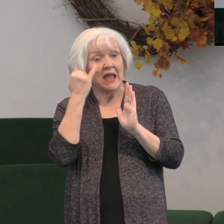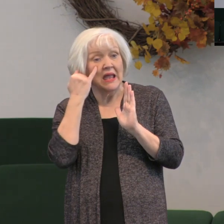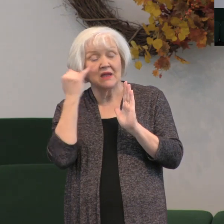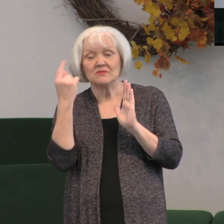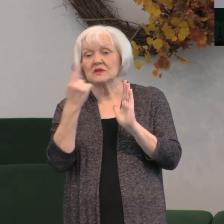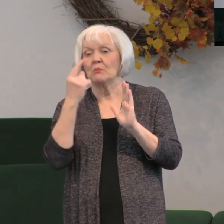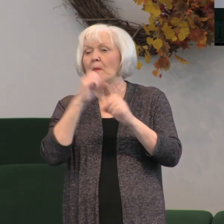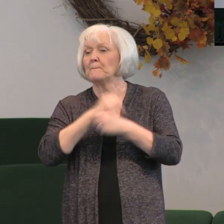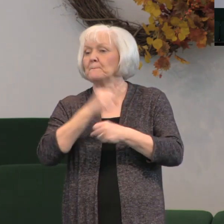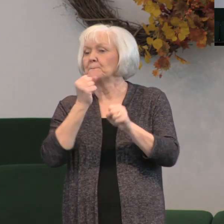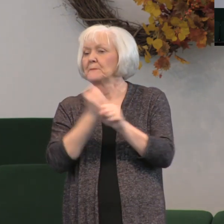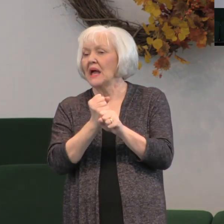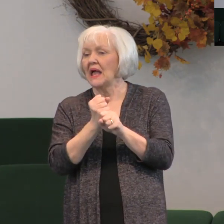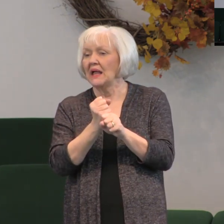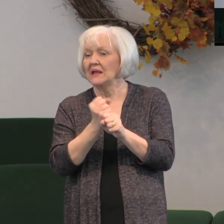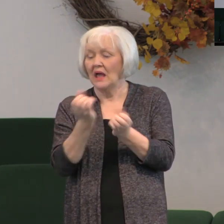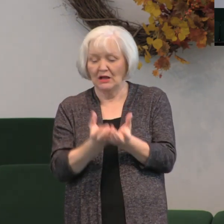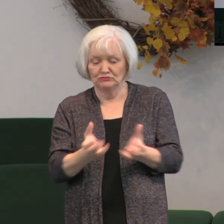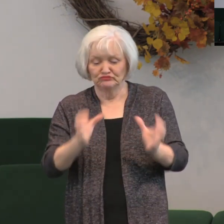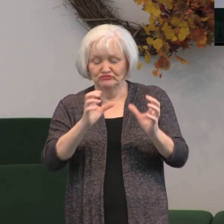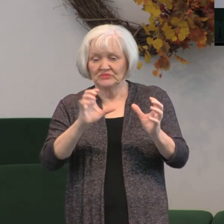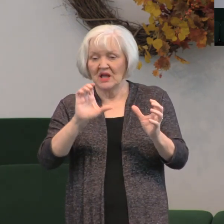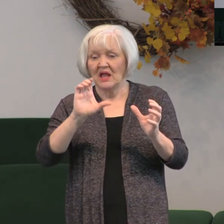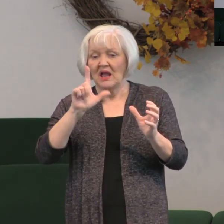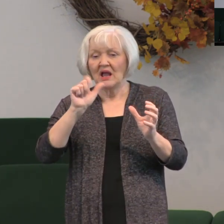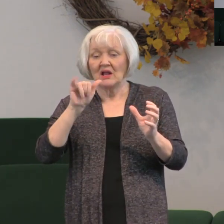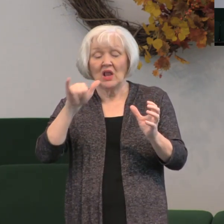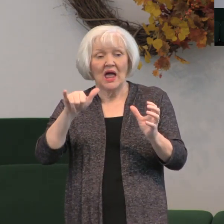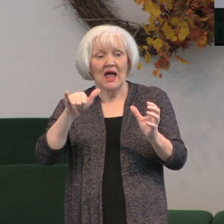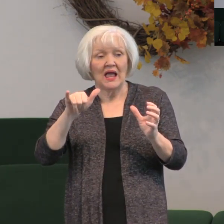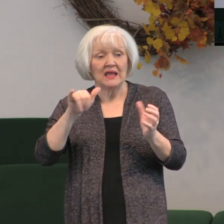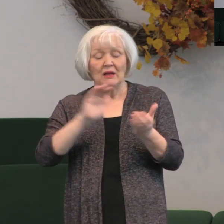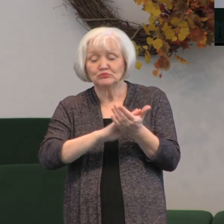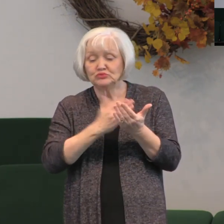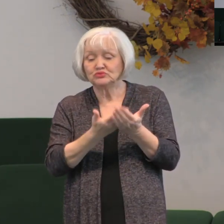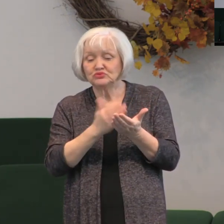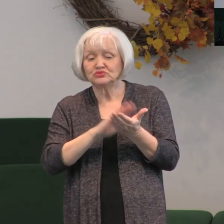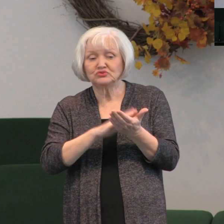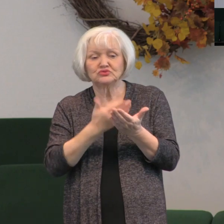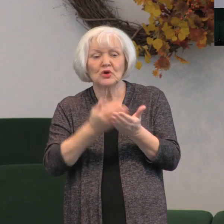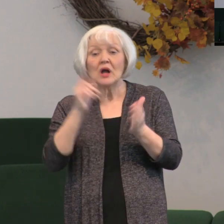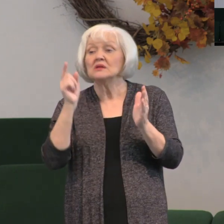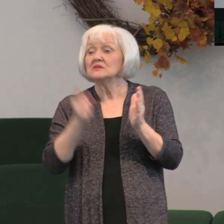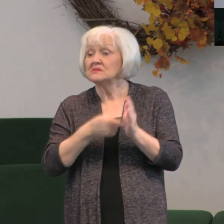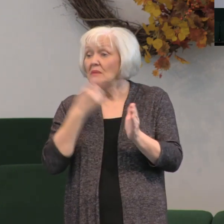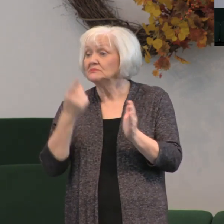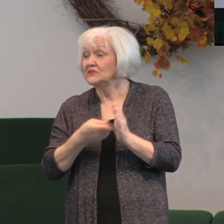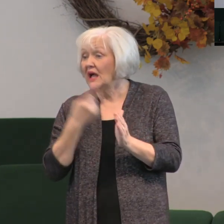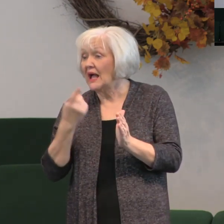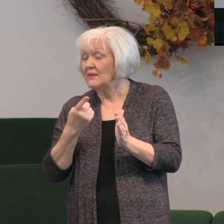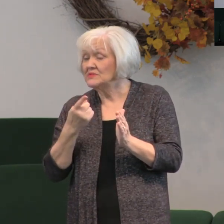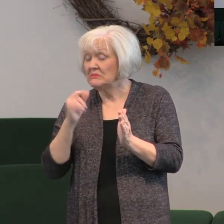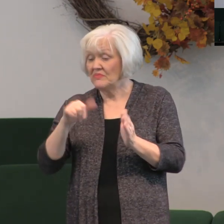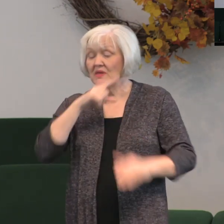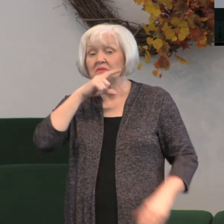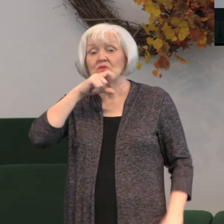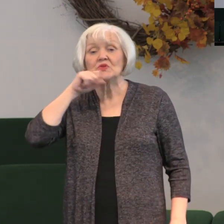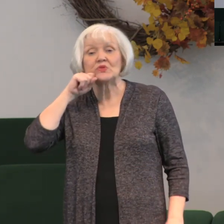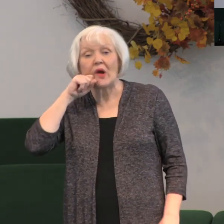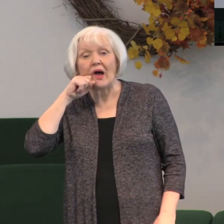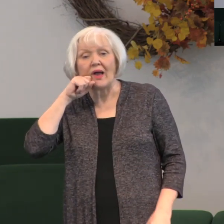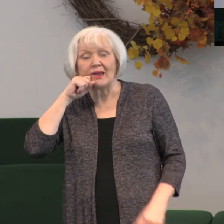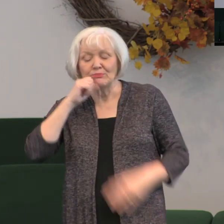made a clay pot and baked it in the kiln sometimes in the drying process there would be